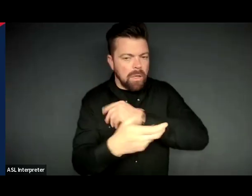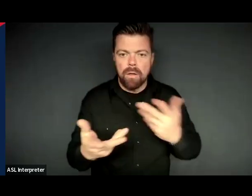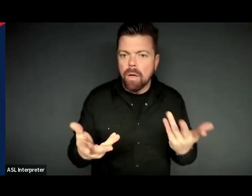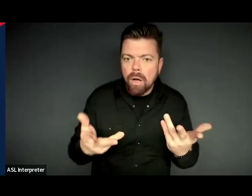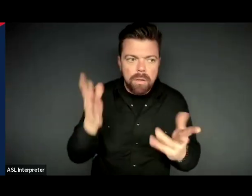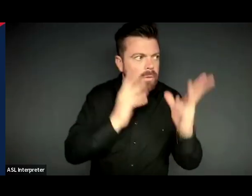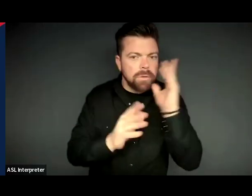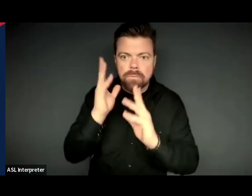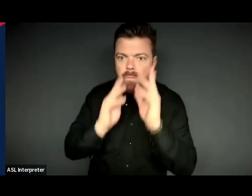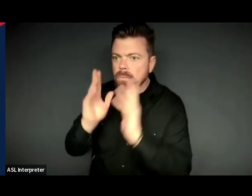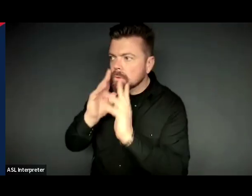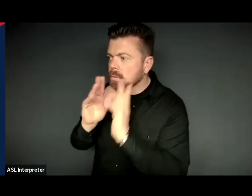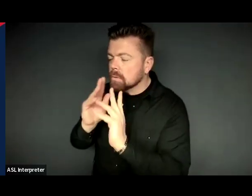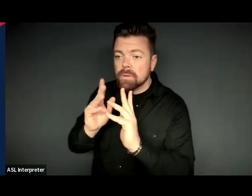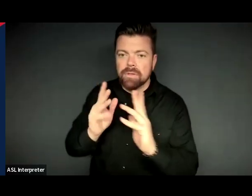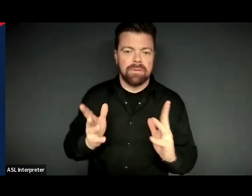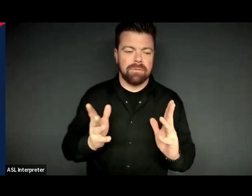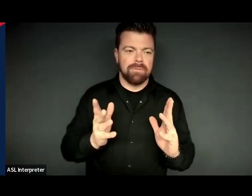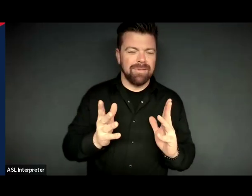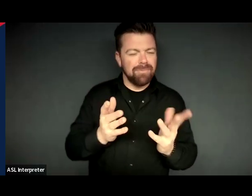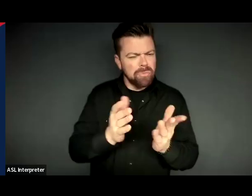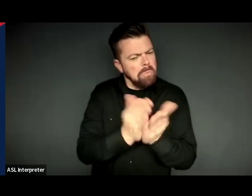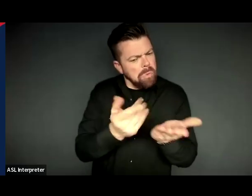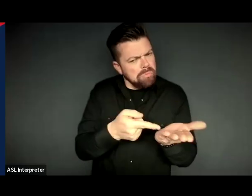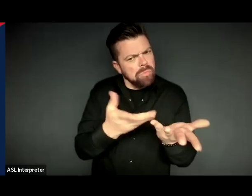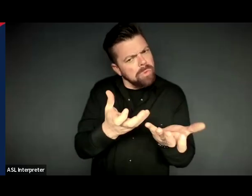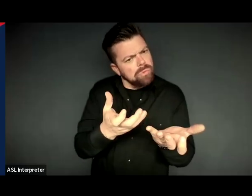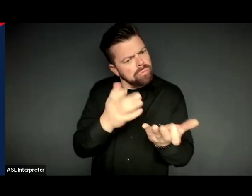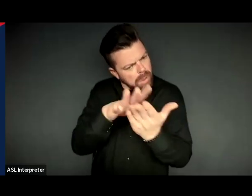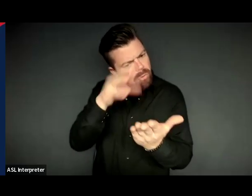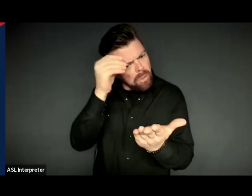read. You want to know what's in them. You don't ever want to have to use them, but it's nice to know that